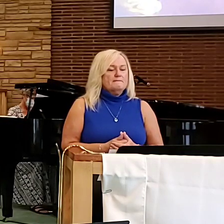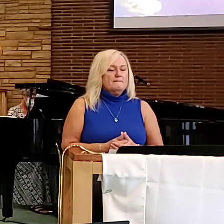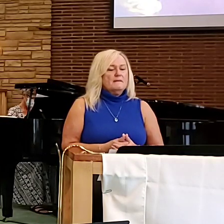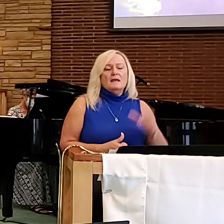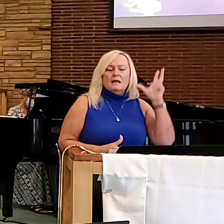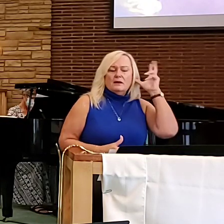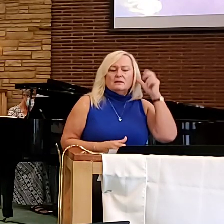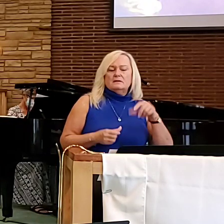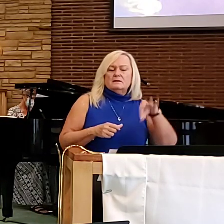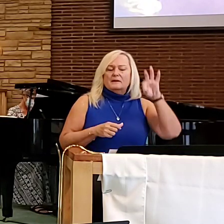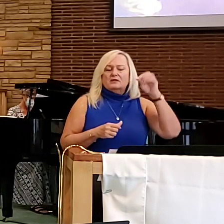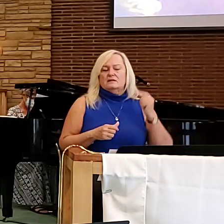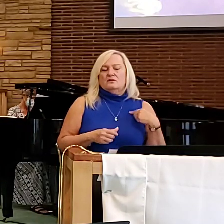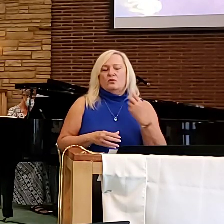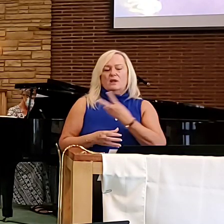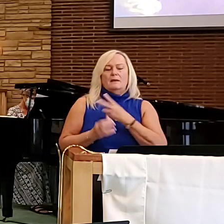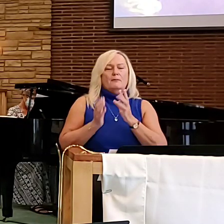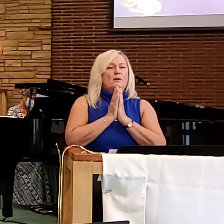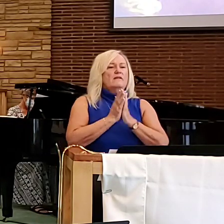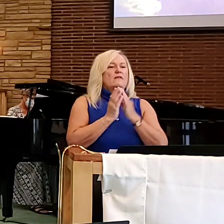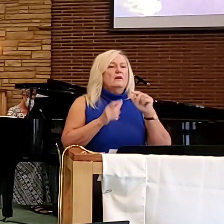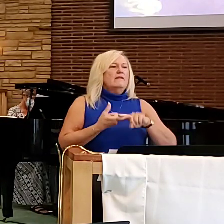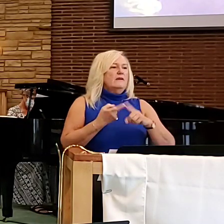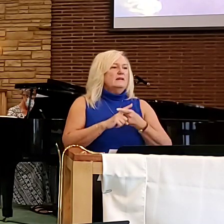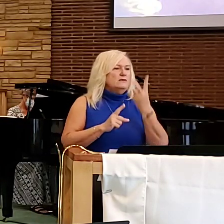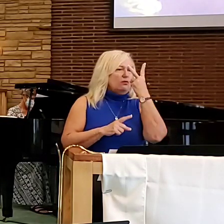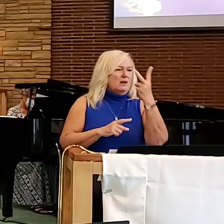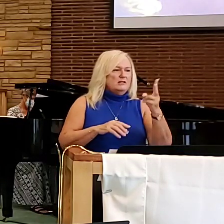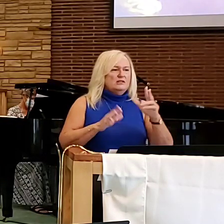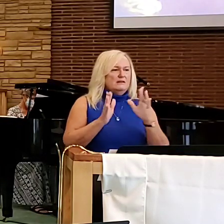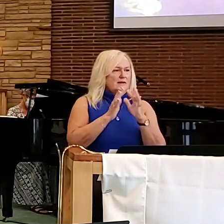And hear us especially as we pray for our friends watching online.